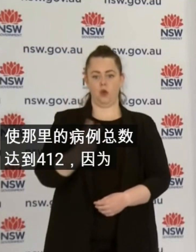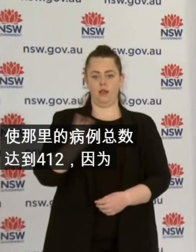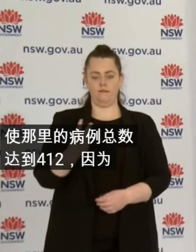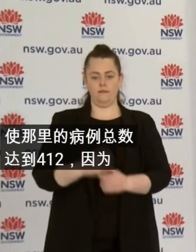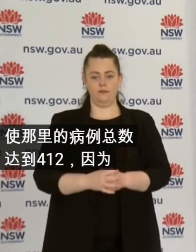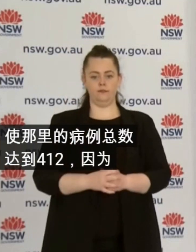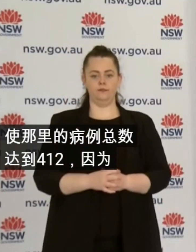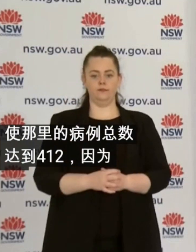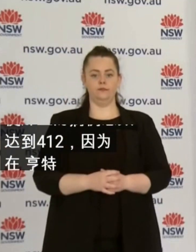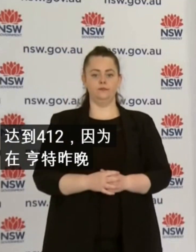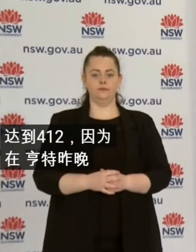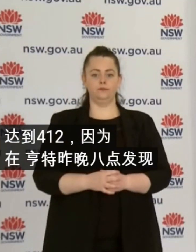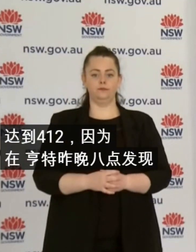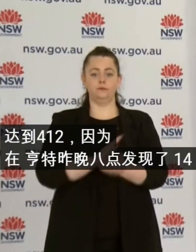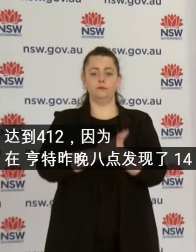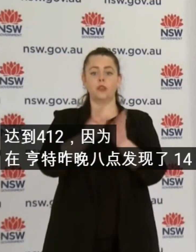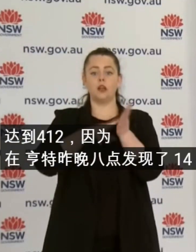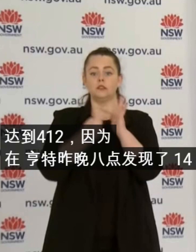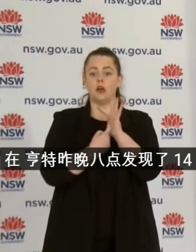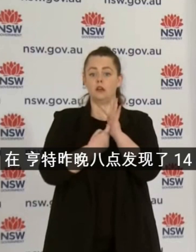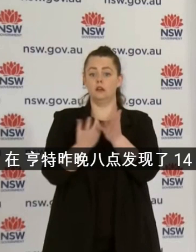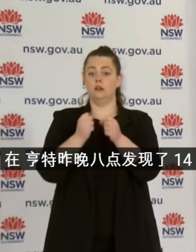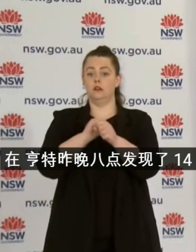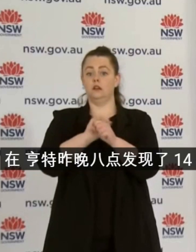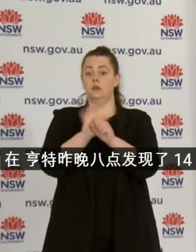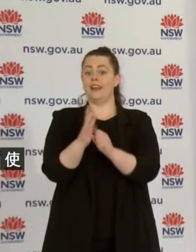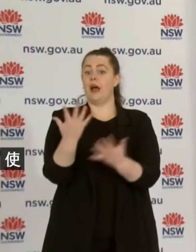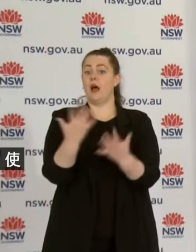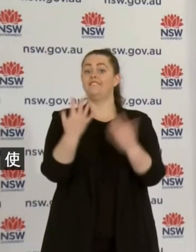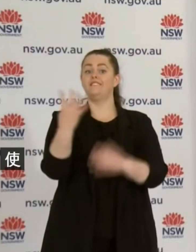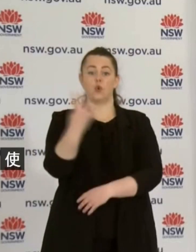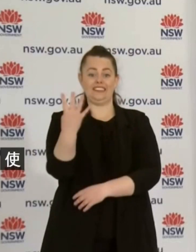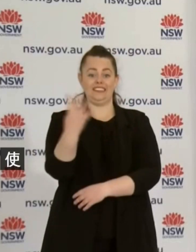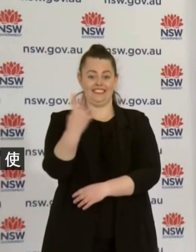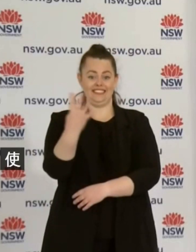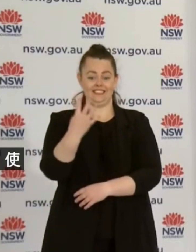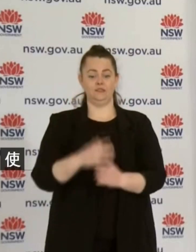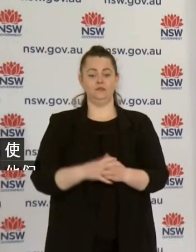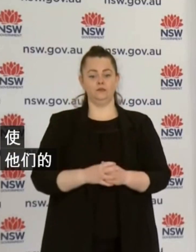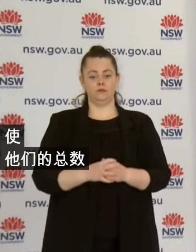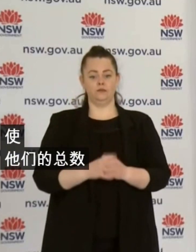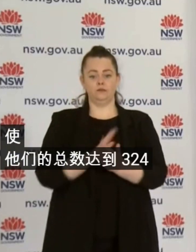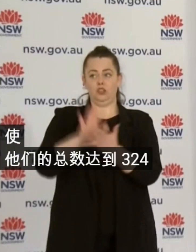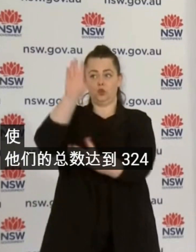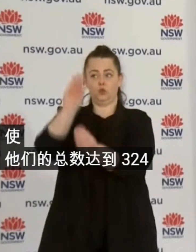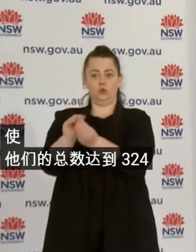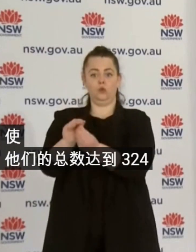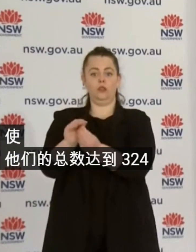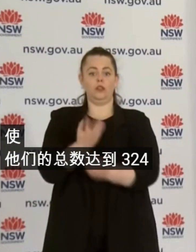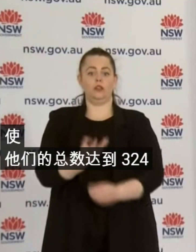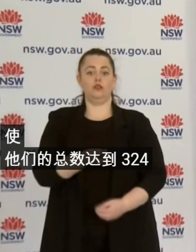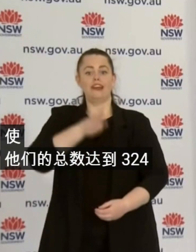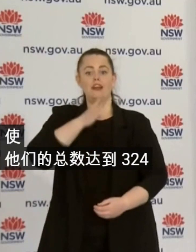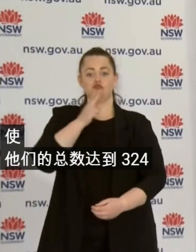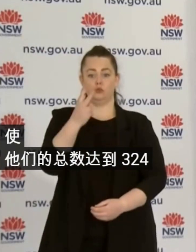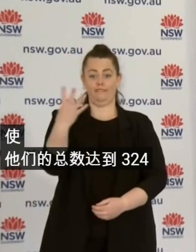the outbreak. In the Hunter, 14 new cases were identified to 8 o'clock last night, bringing their total to